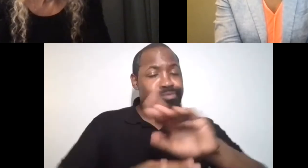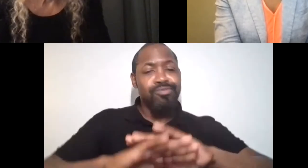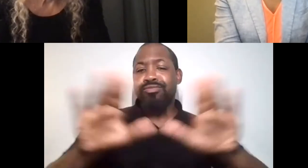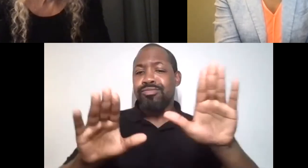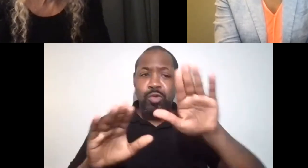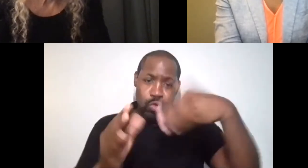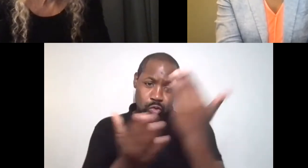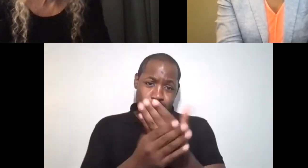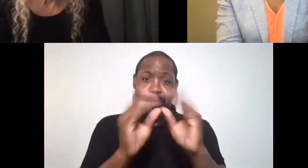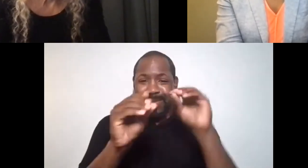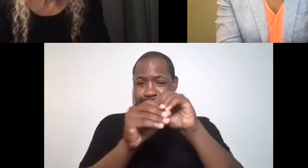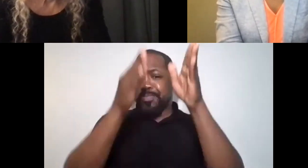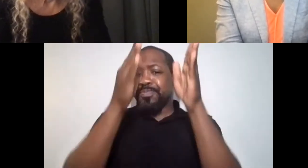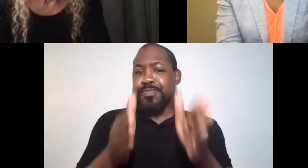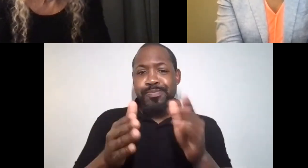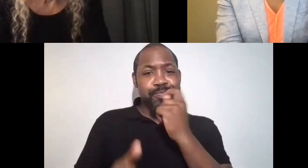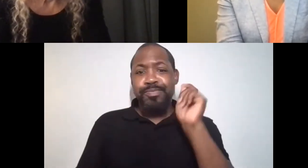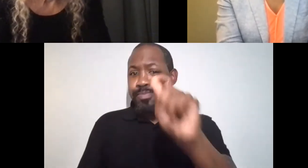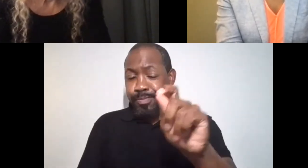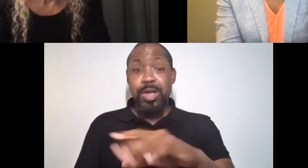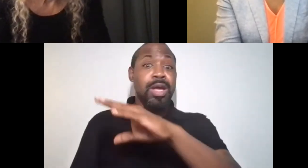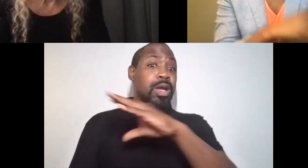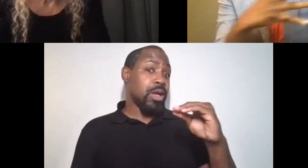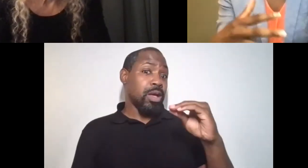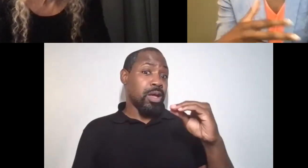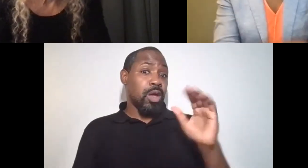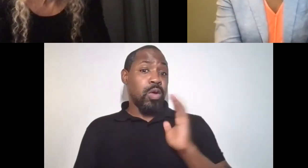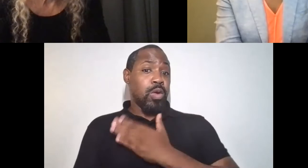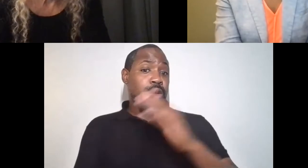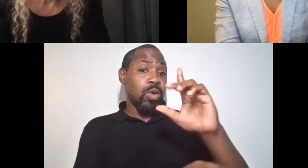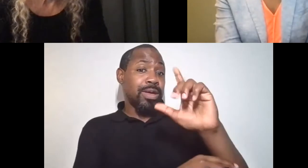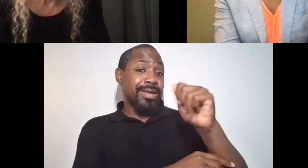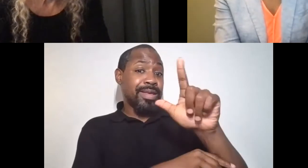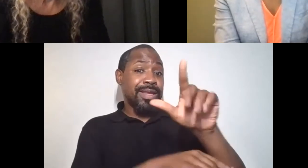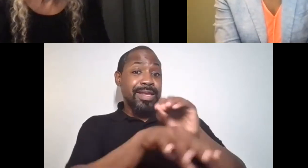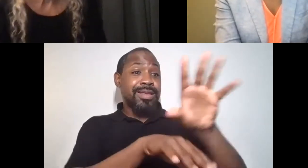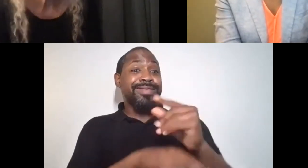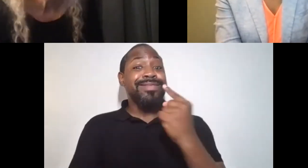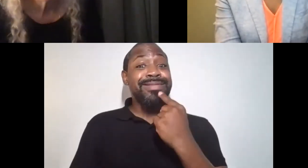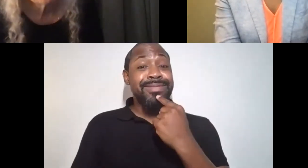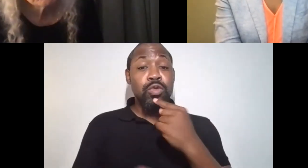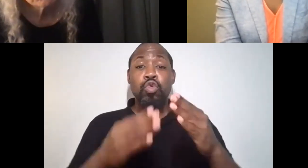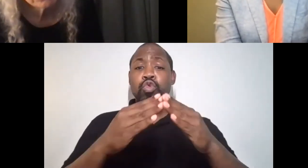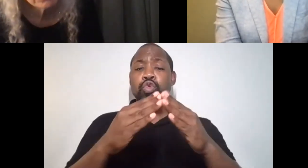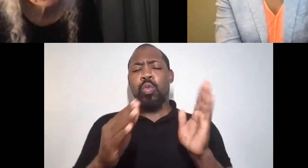kind of virtual platform, all must be in person. All meetings thereafter must be in person. Legal counsel had